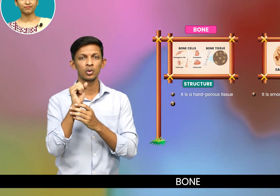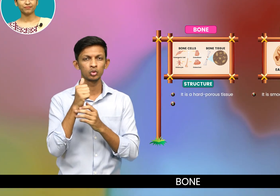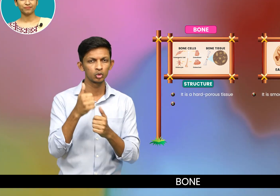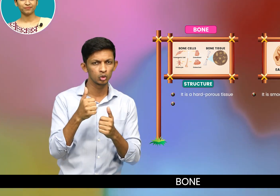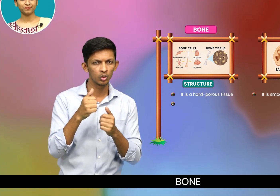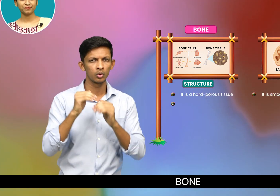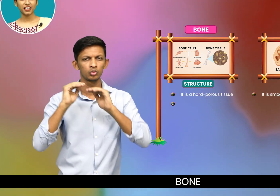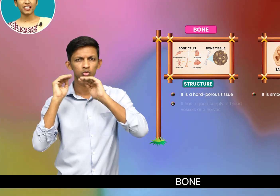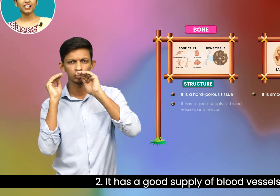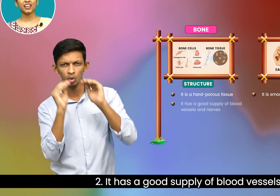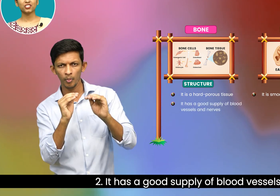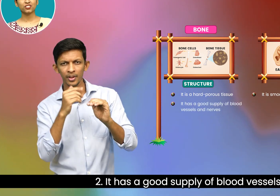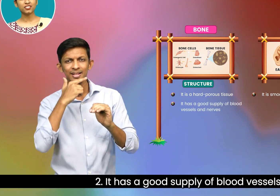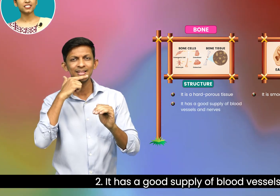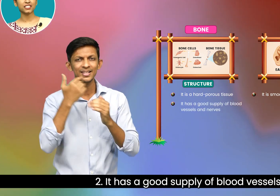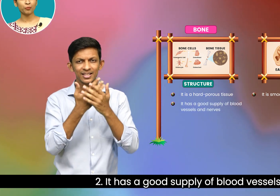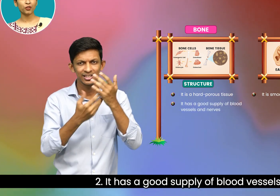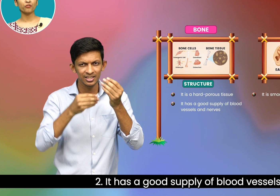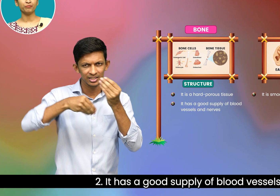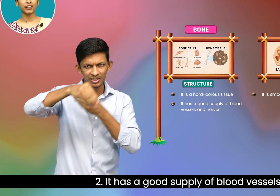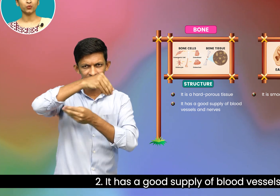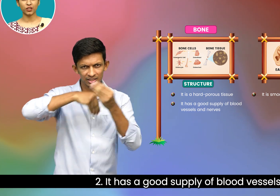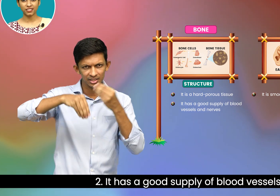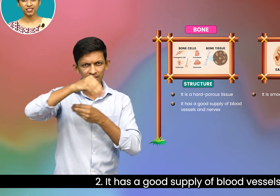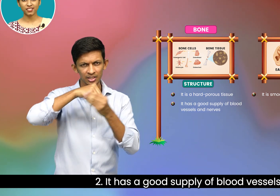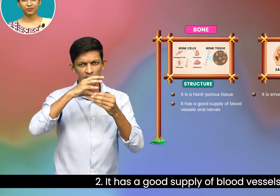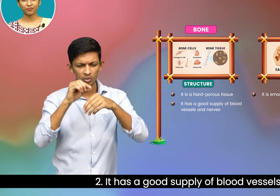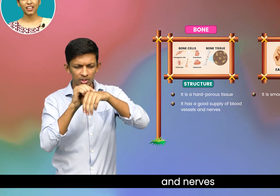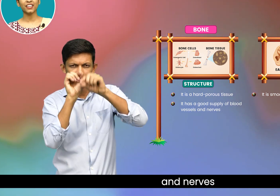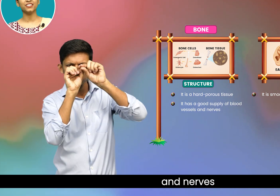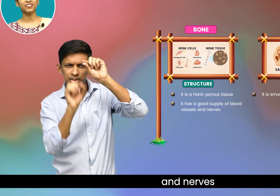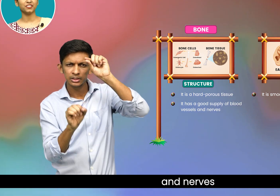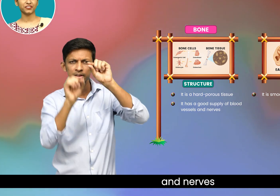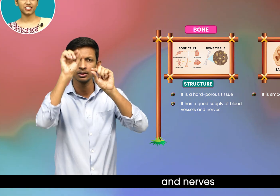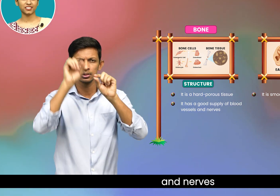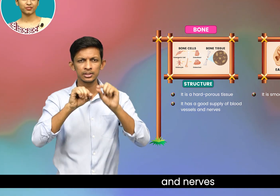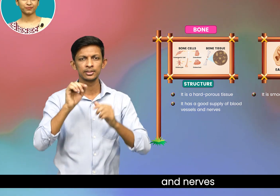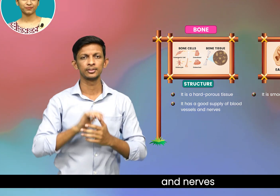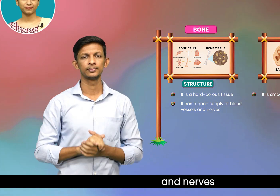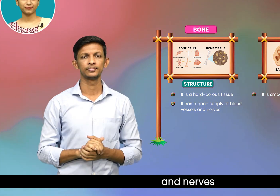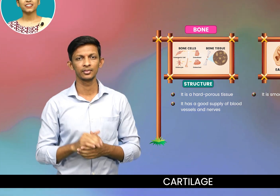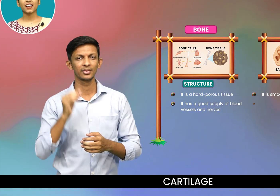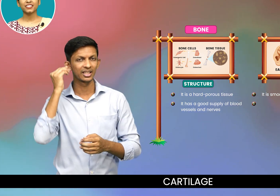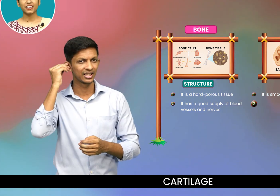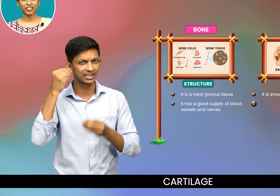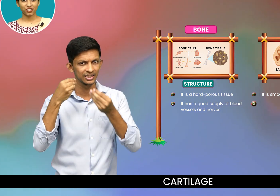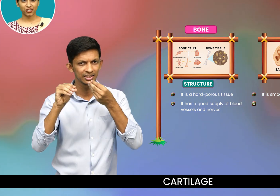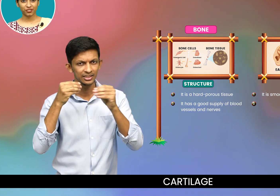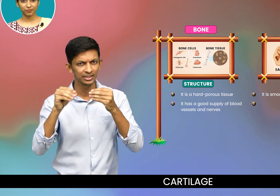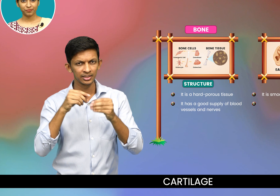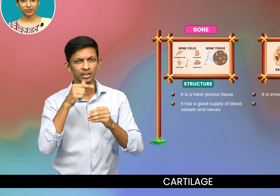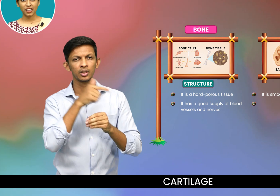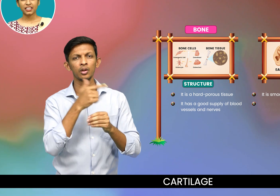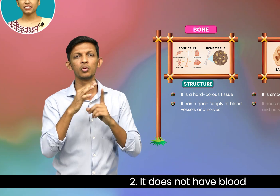Bone. It has good supply of blood vessels and nerves.